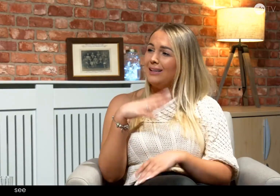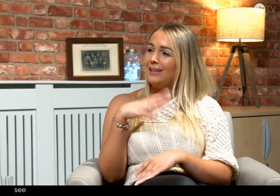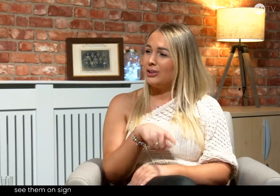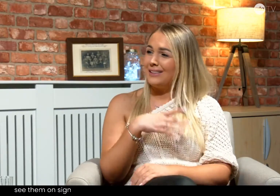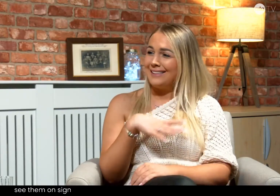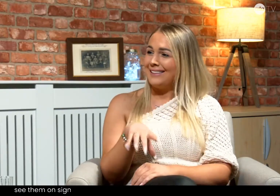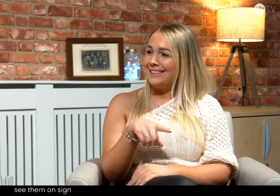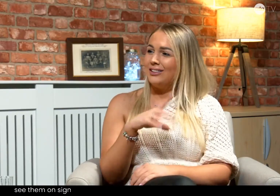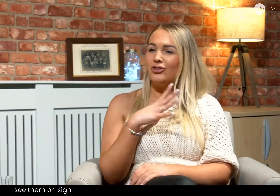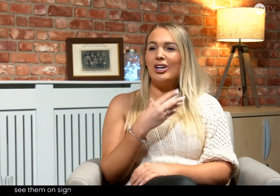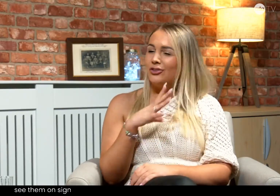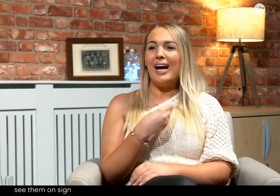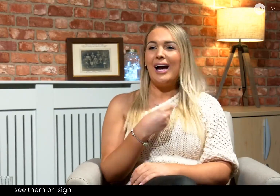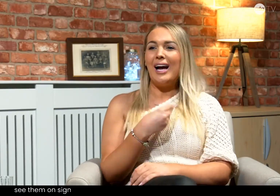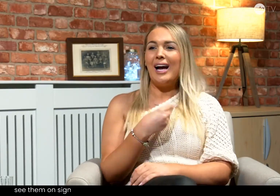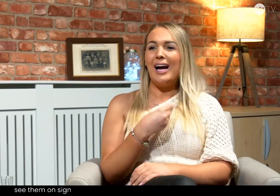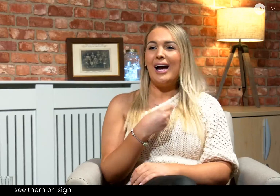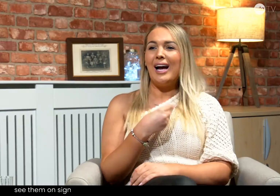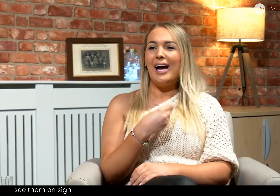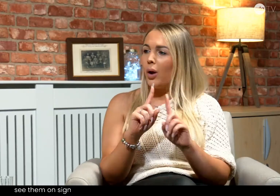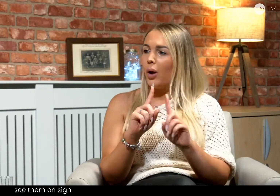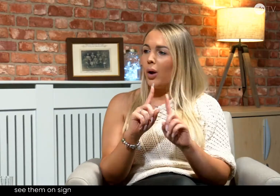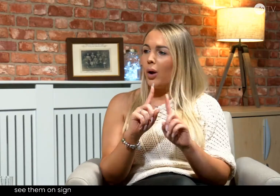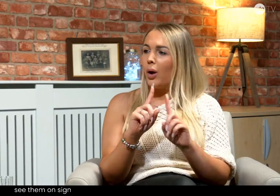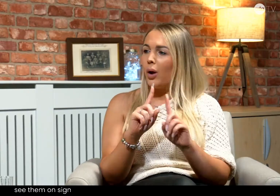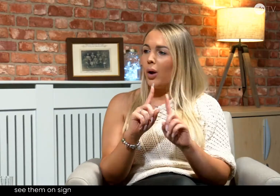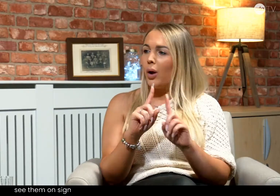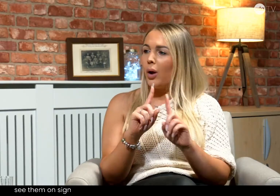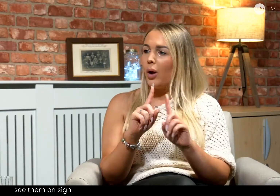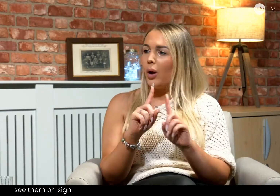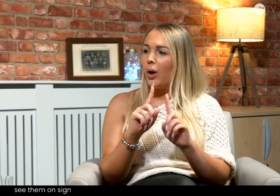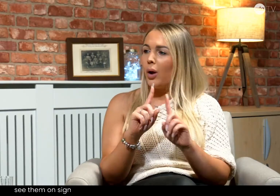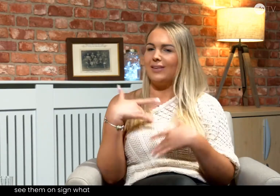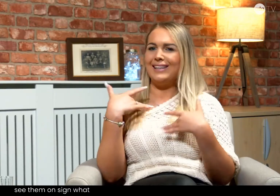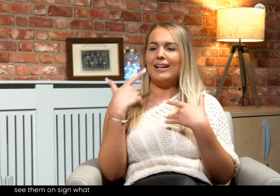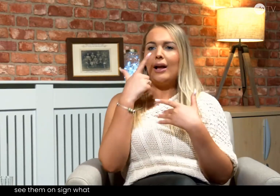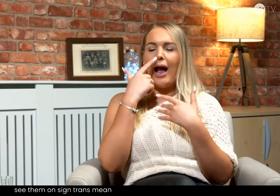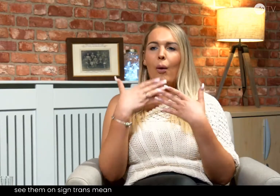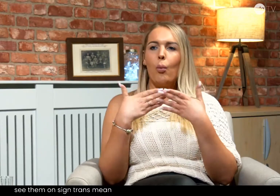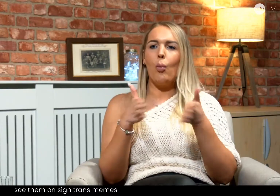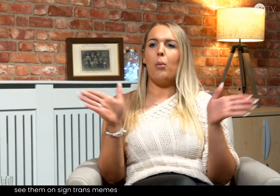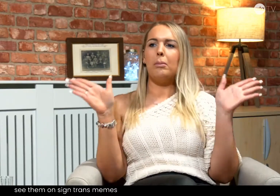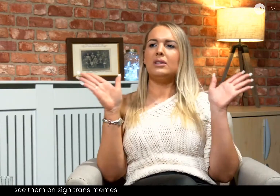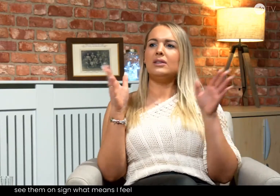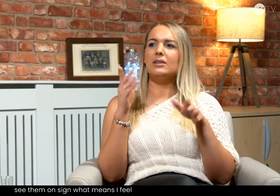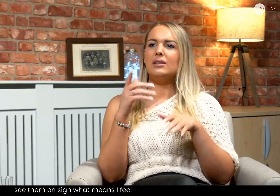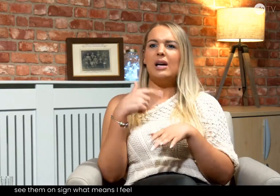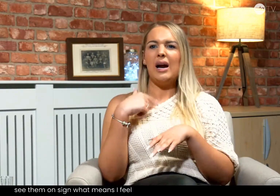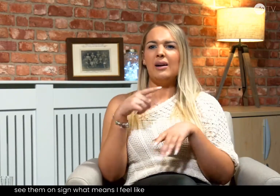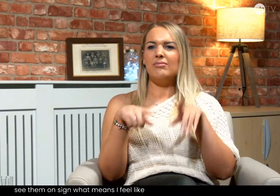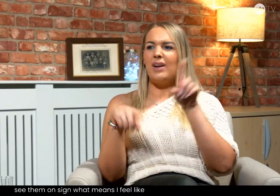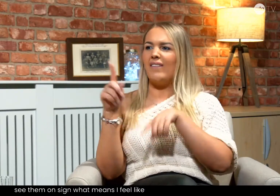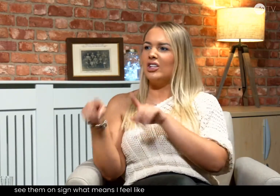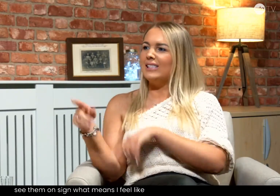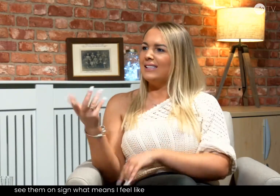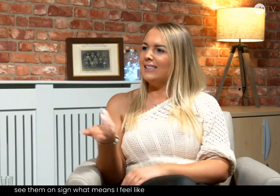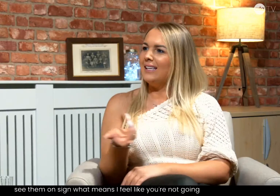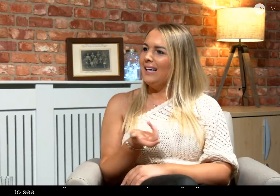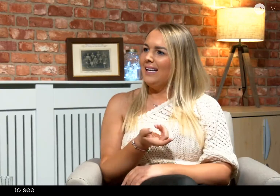know, what trans means, I feel like you're not going to see it. Nobody signed it to me